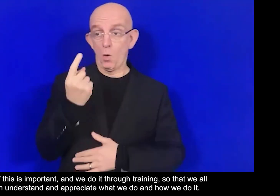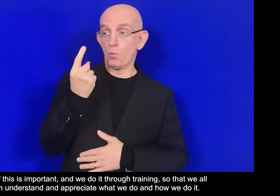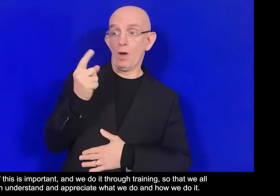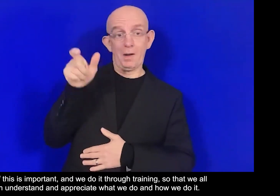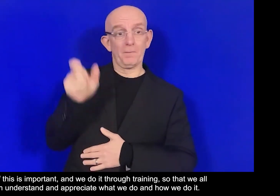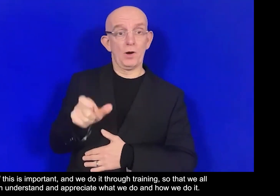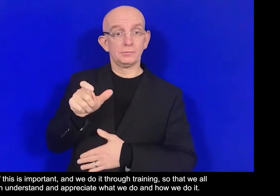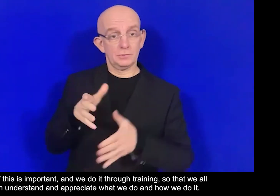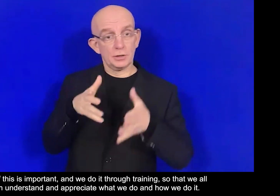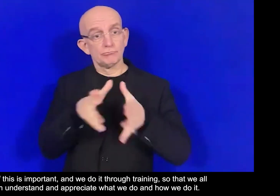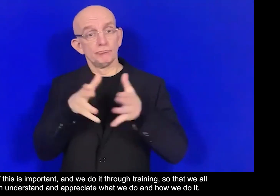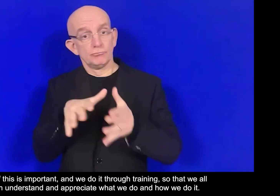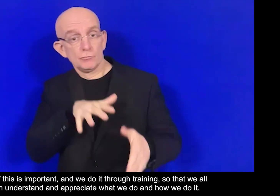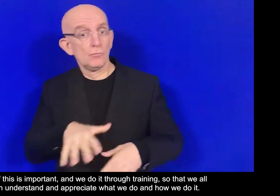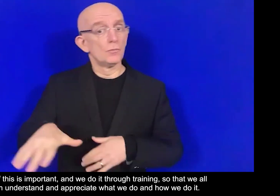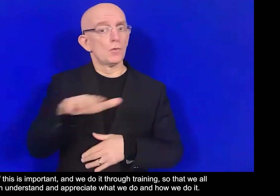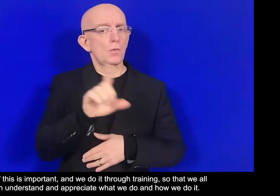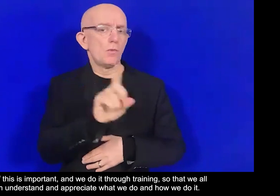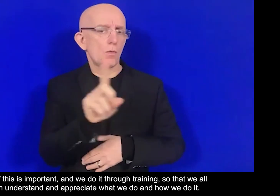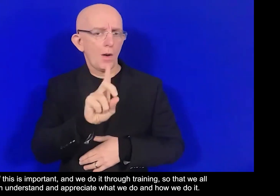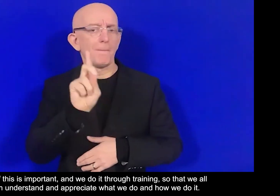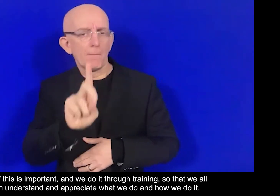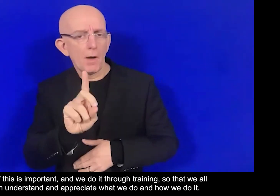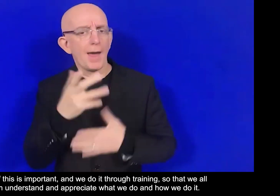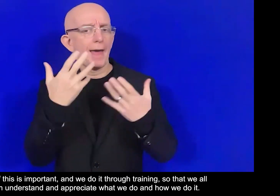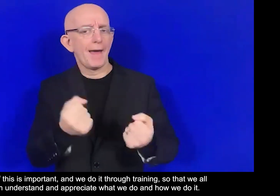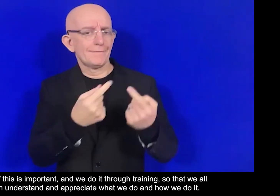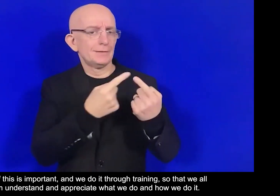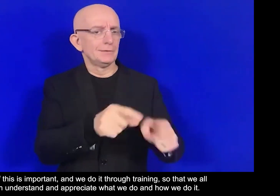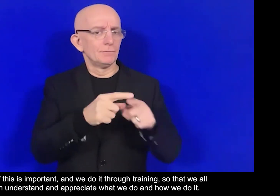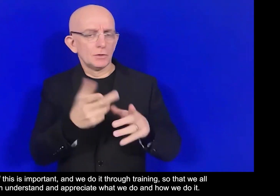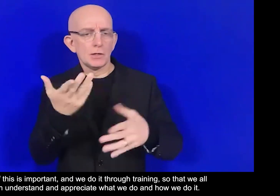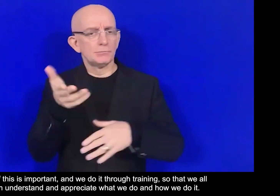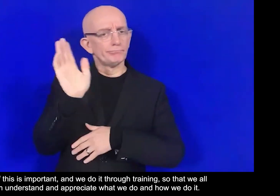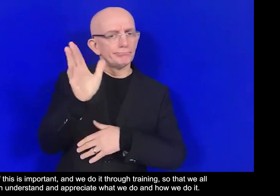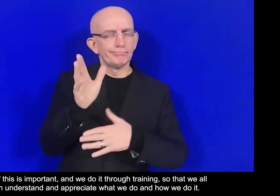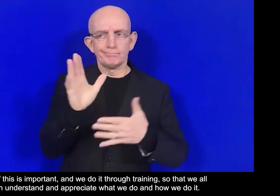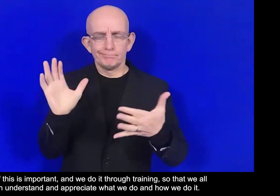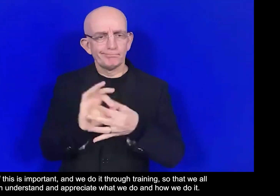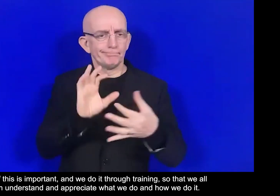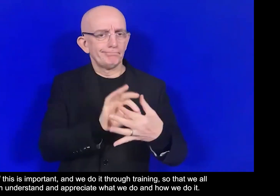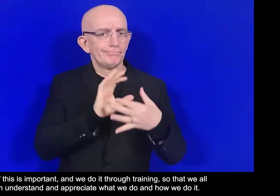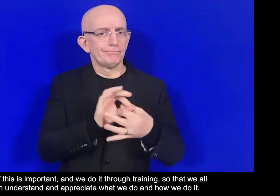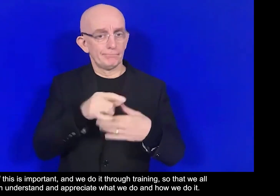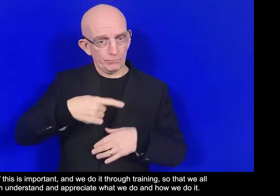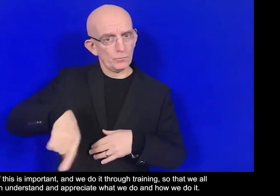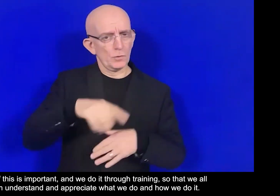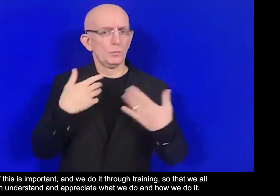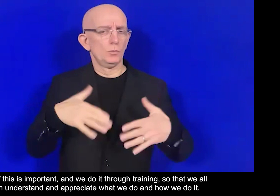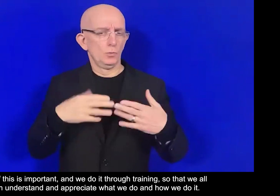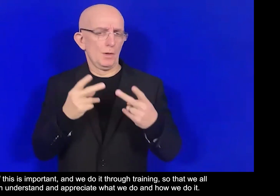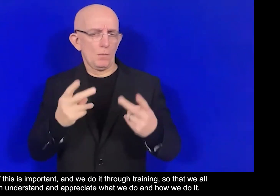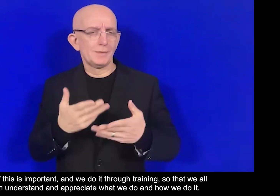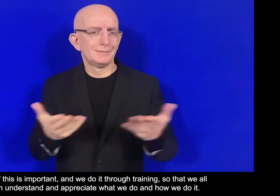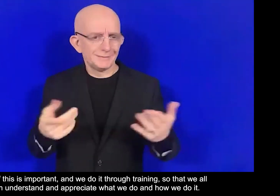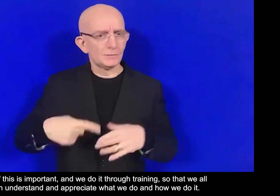is important, and we do it through training so that we all can understand and appreciate what we do and how